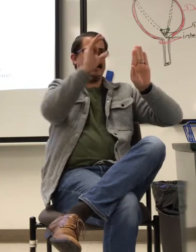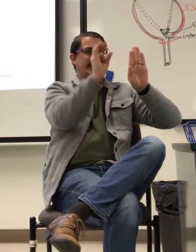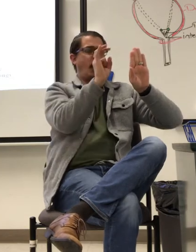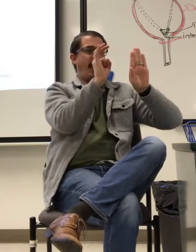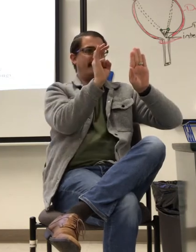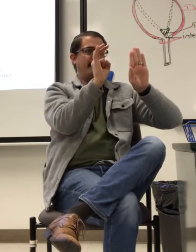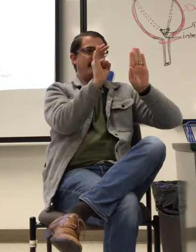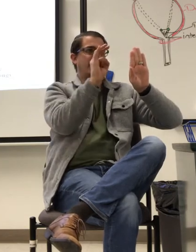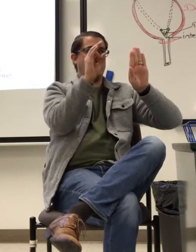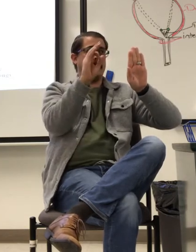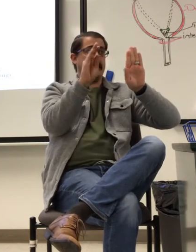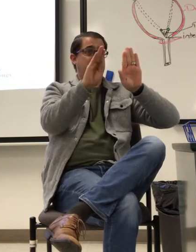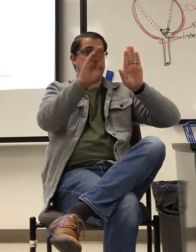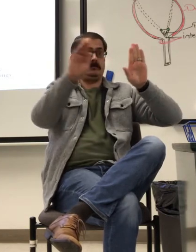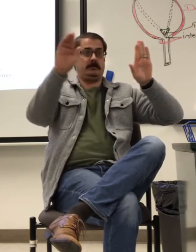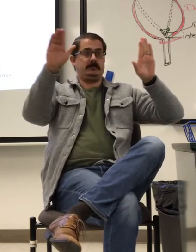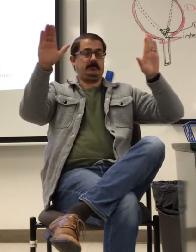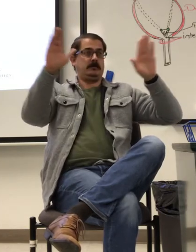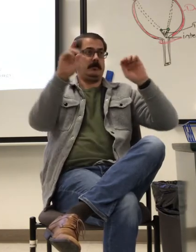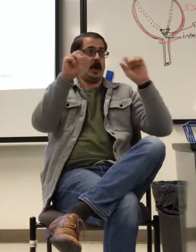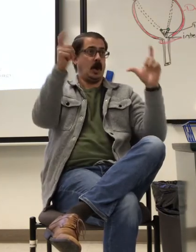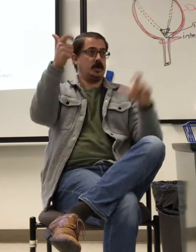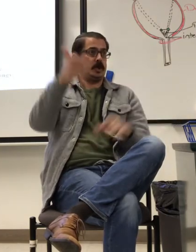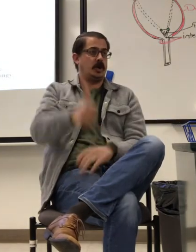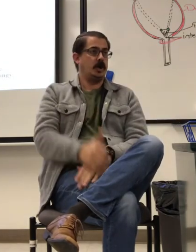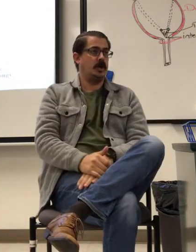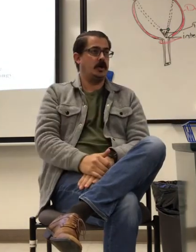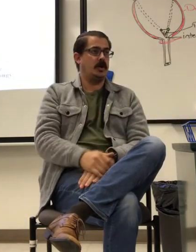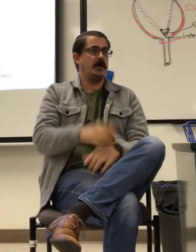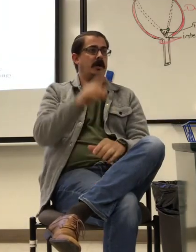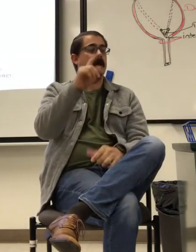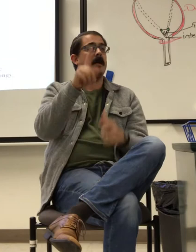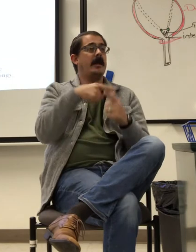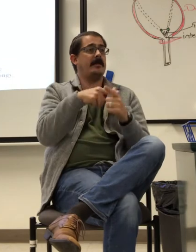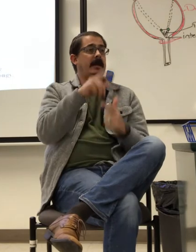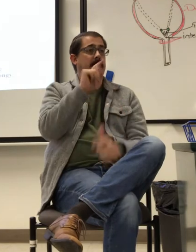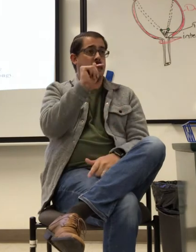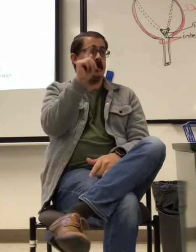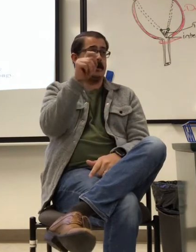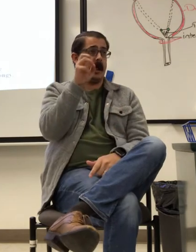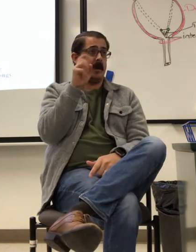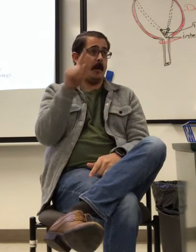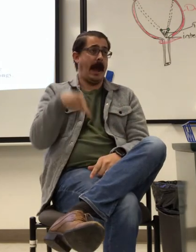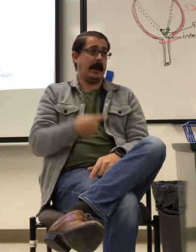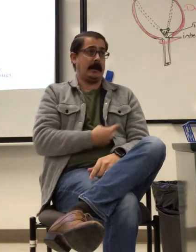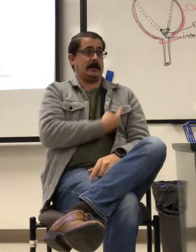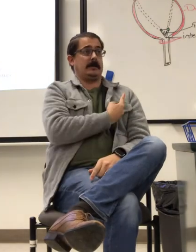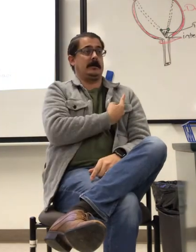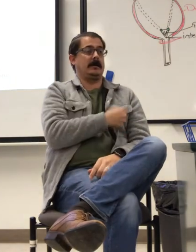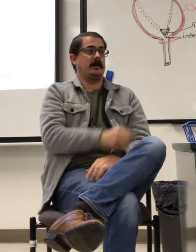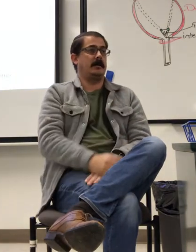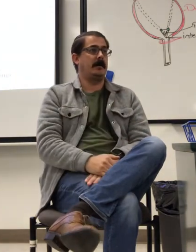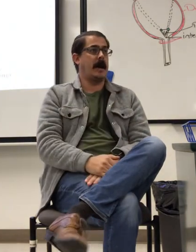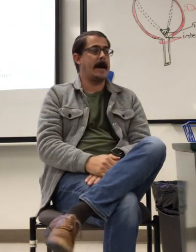actually make the orifice larger. But if you were to